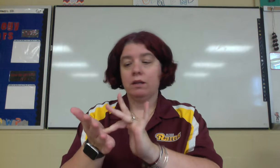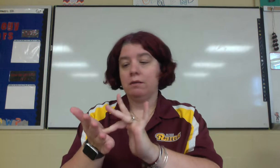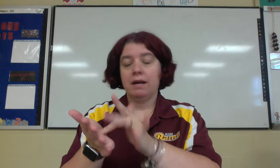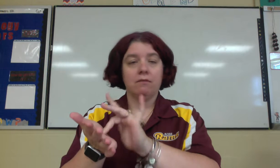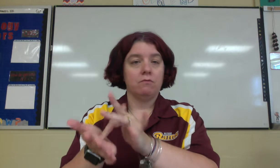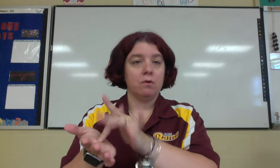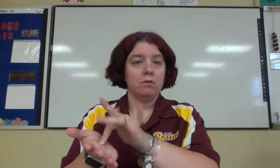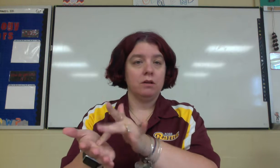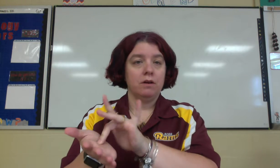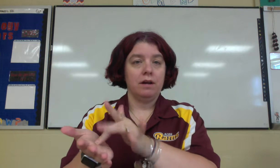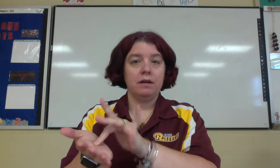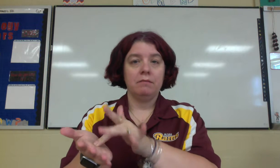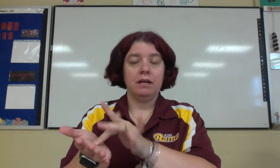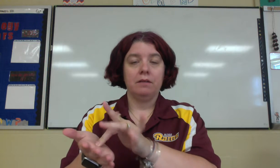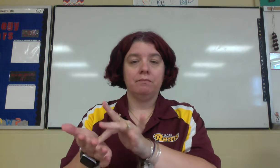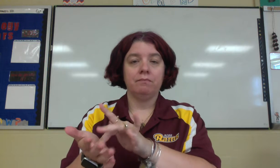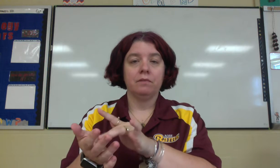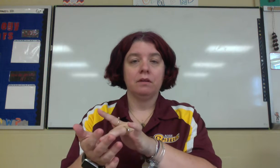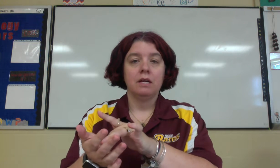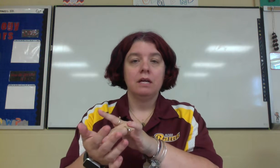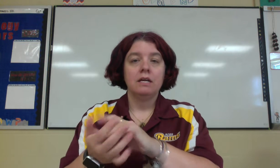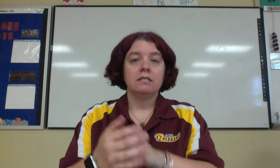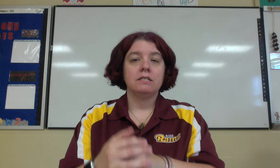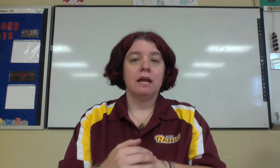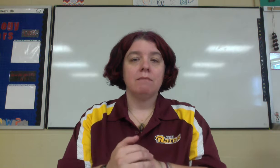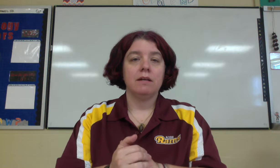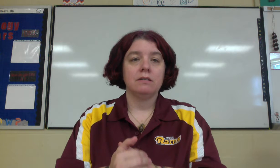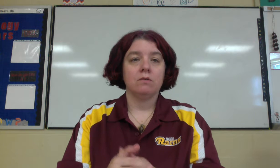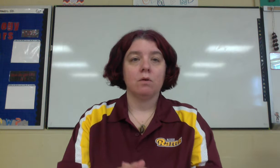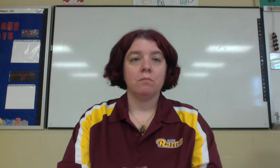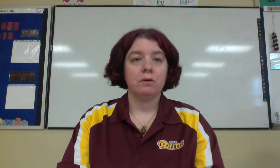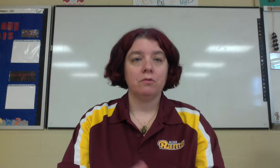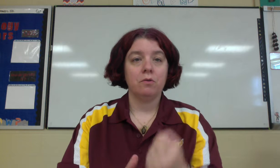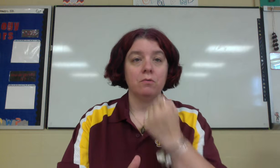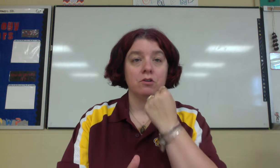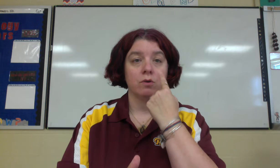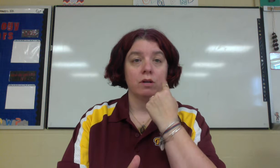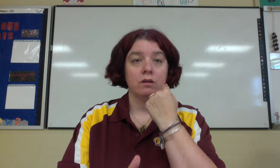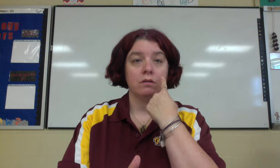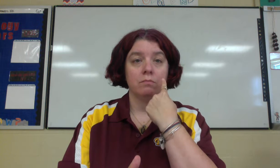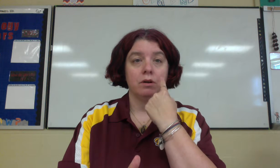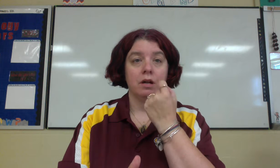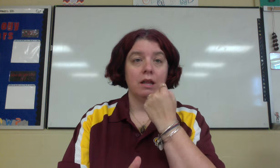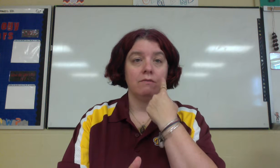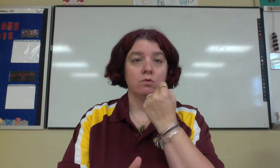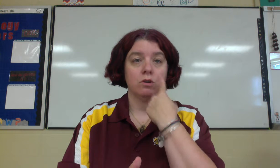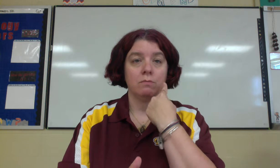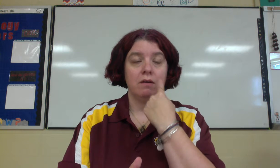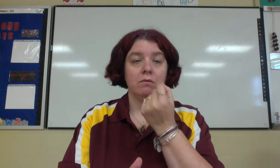wiggling it back and forth in your non-dominant hand to take medicine or in pill form you're just going to put an 11 towards your mouth